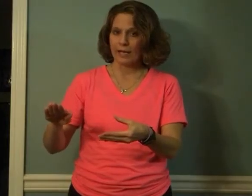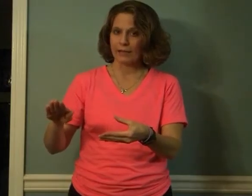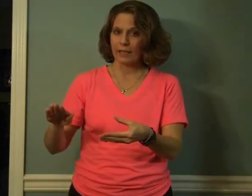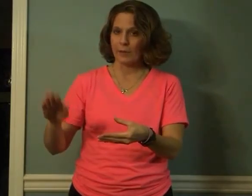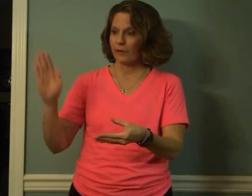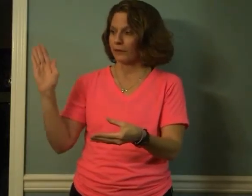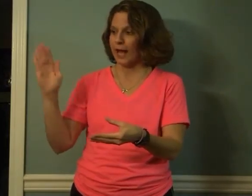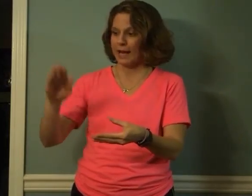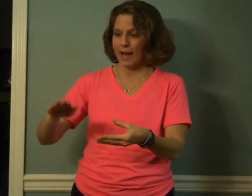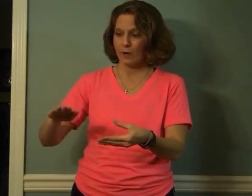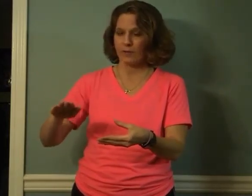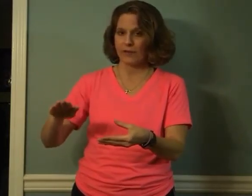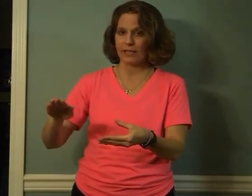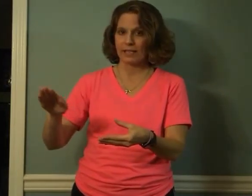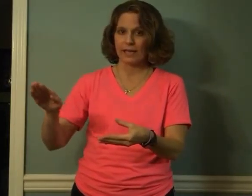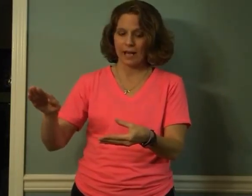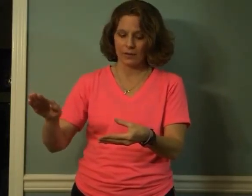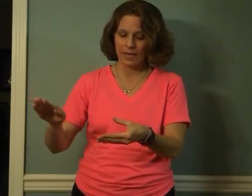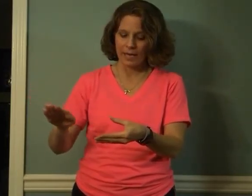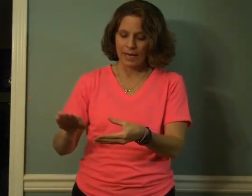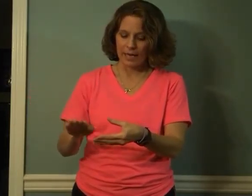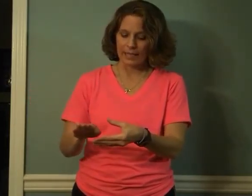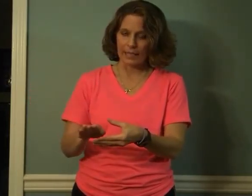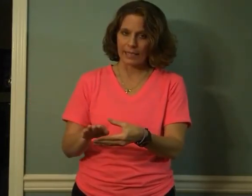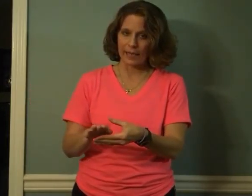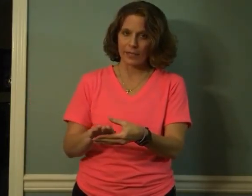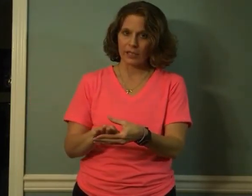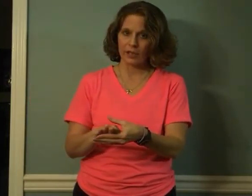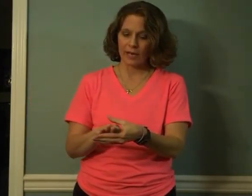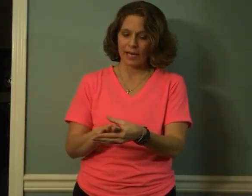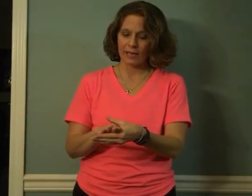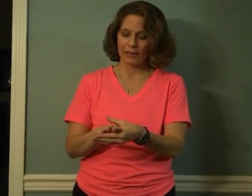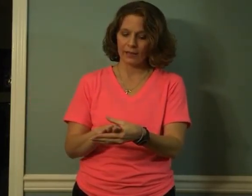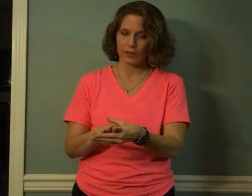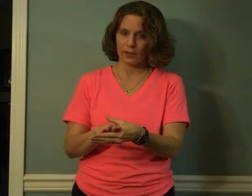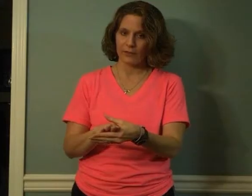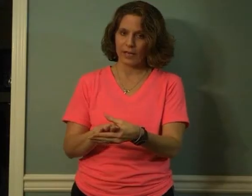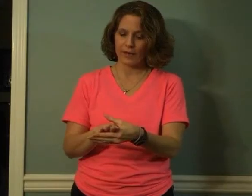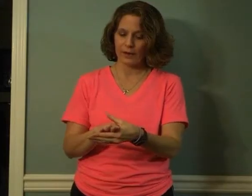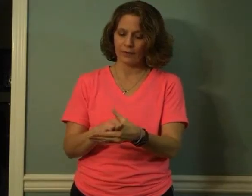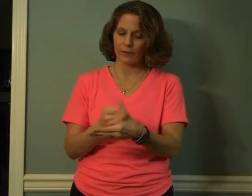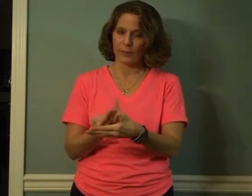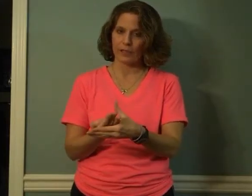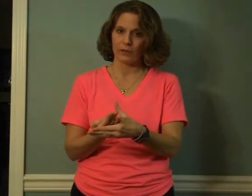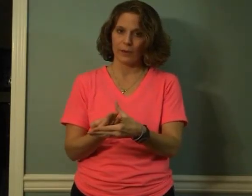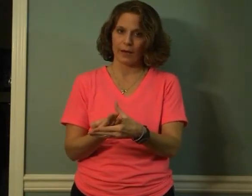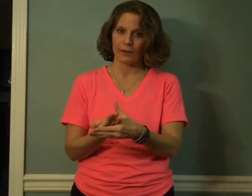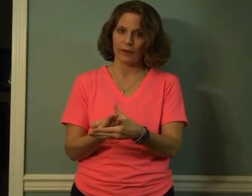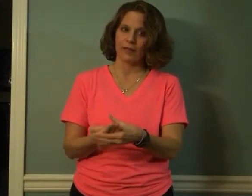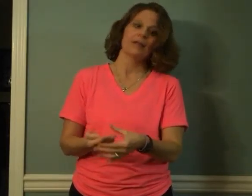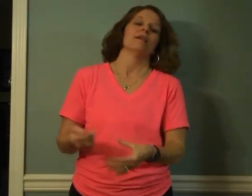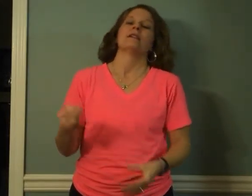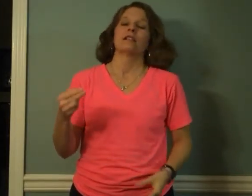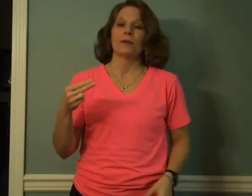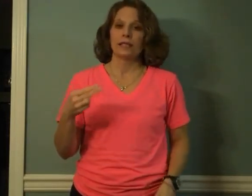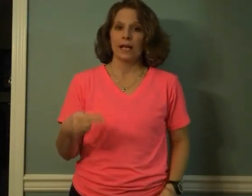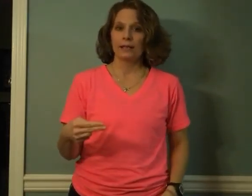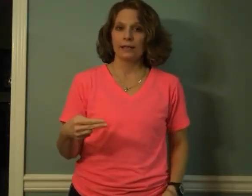is going to be flat out facing down, and it's going to come into your hand, your left hand, and then flip itself around. So it's